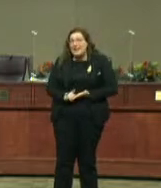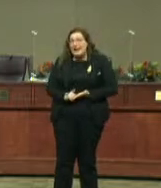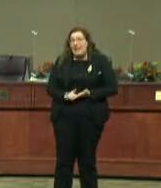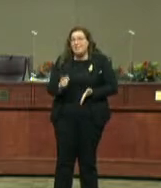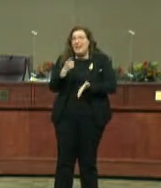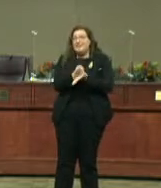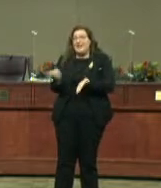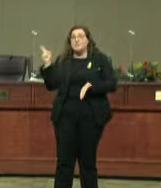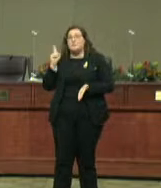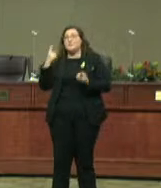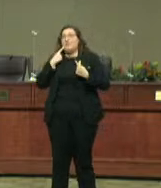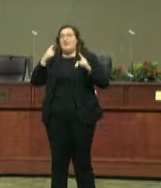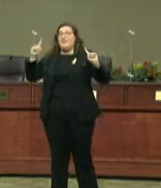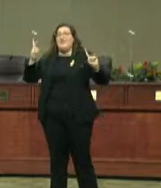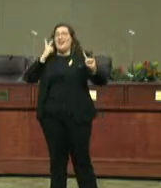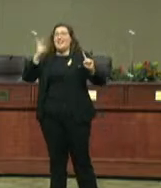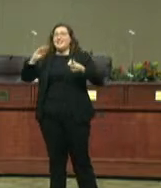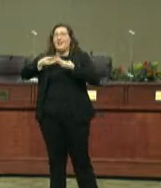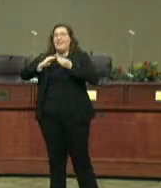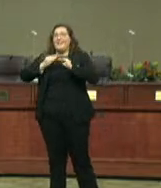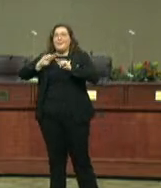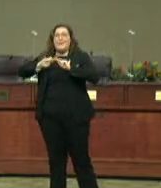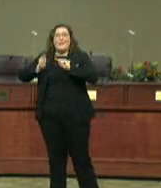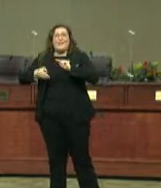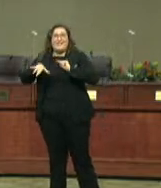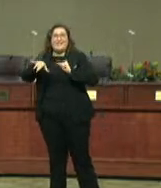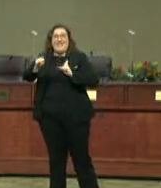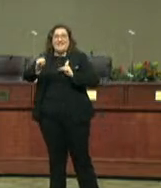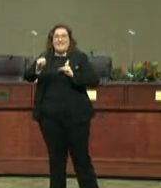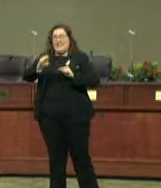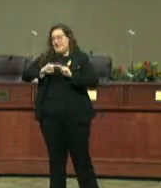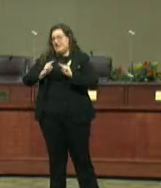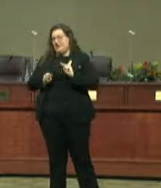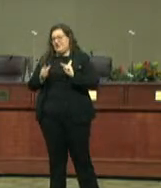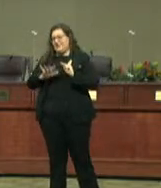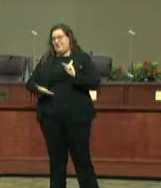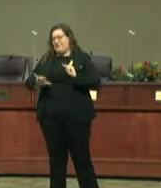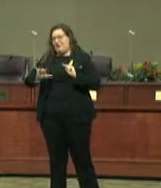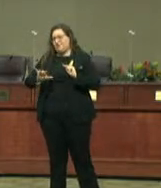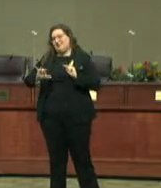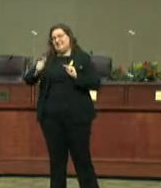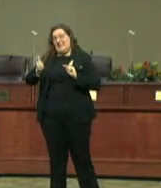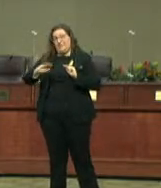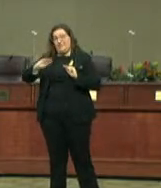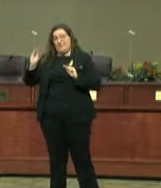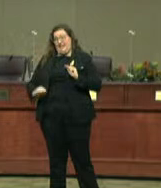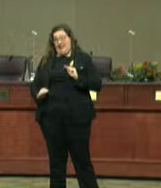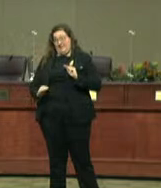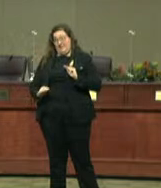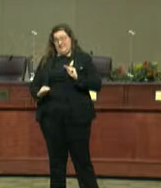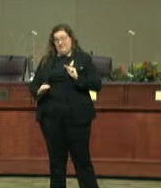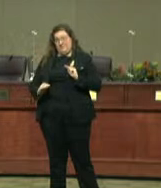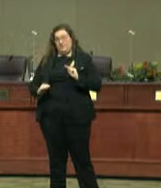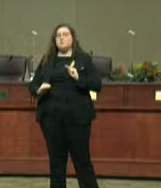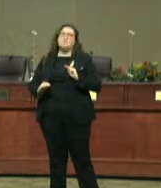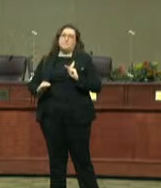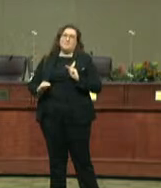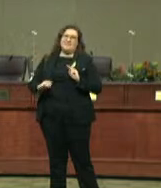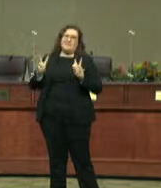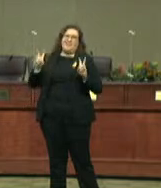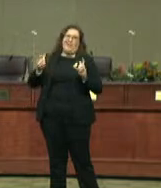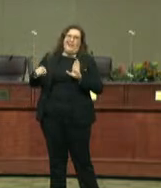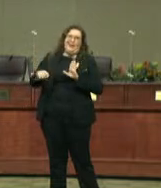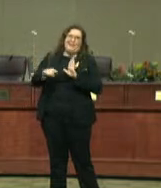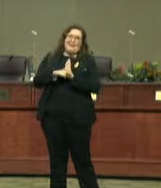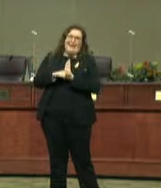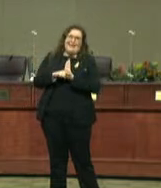for the first time, a decrease of 10%, a negative growth, I should say. How we